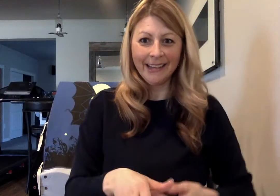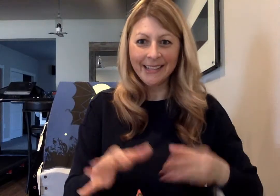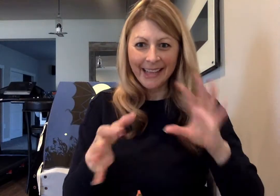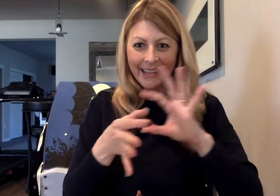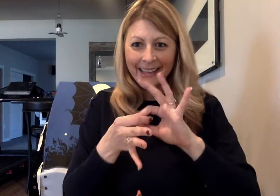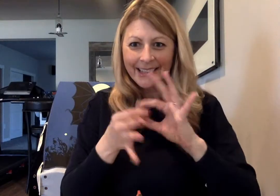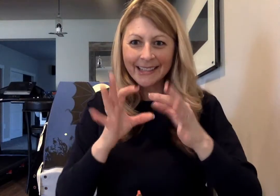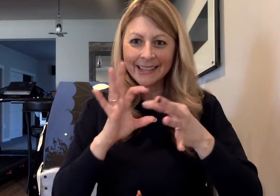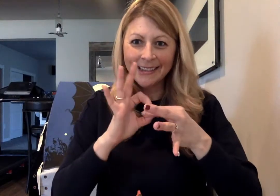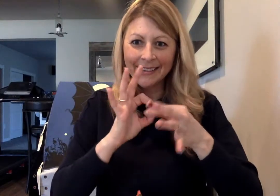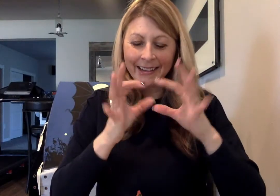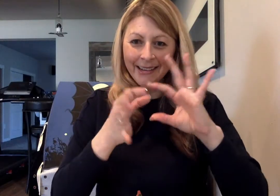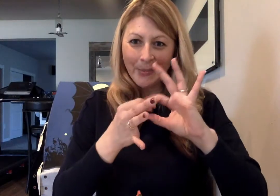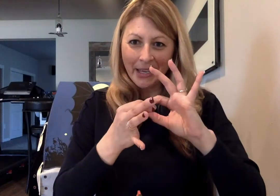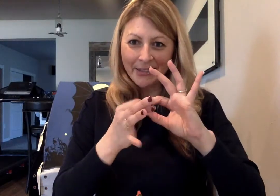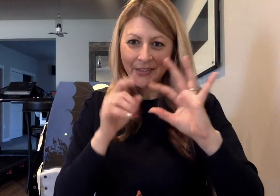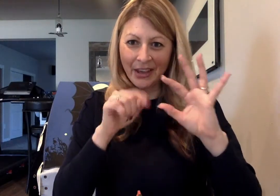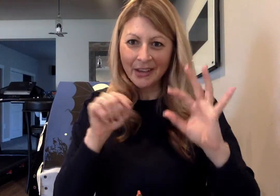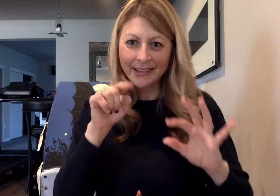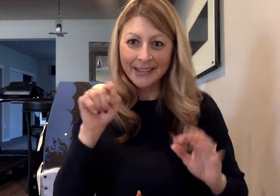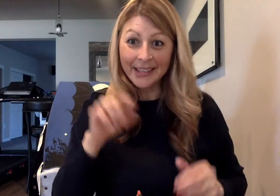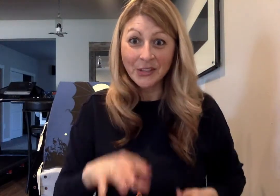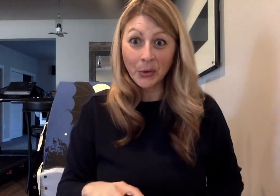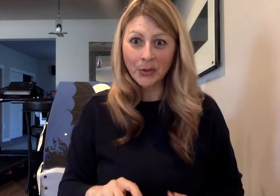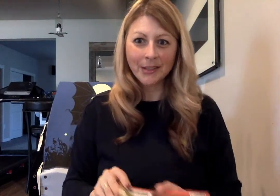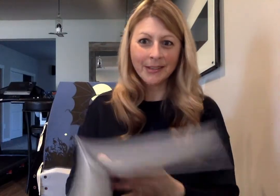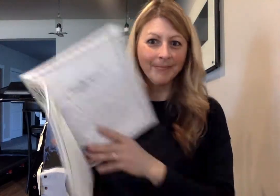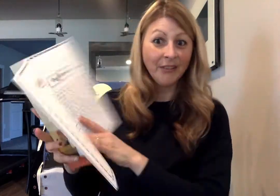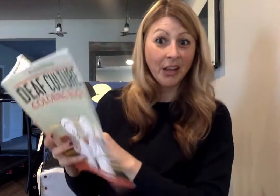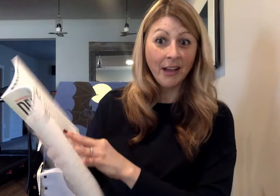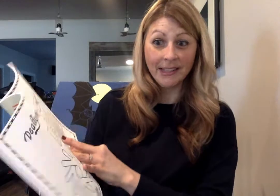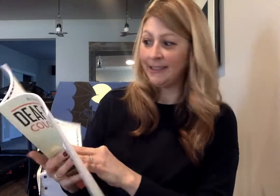It's like this because of the circles, the continents.